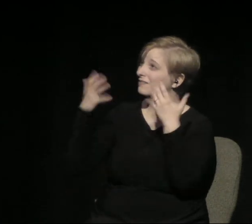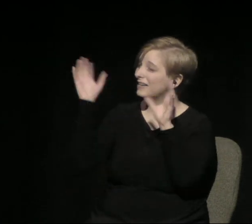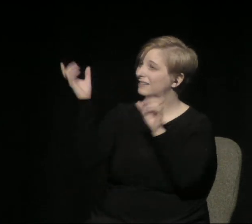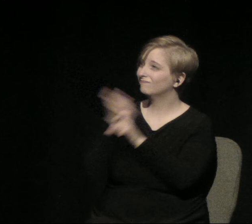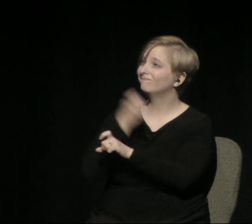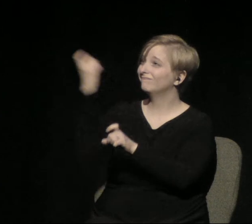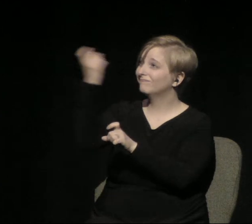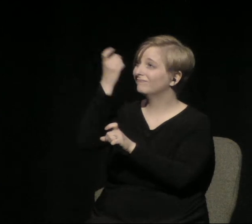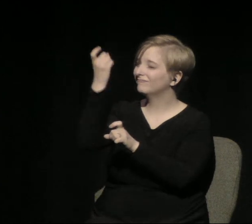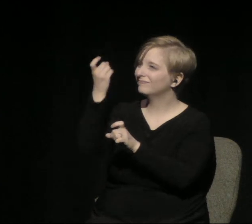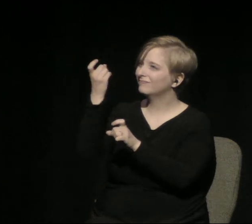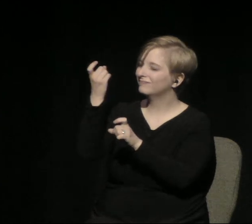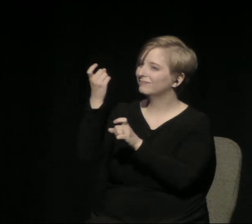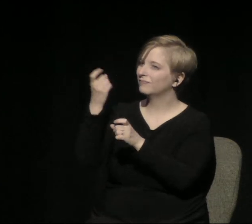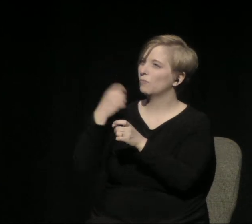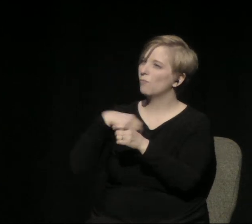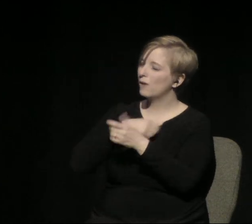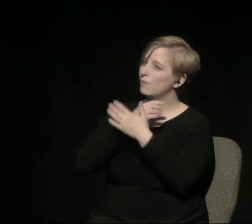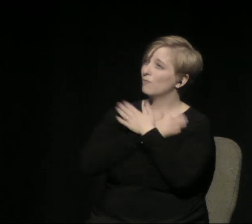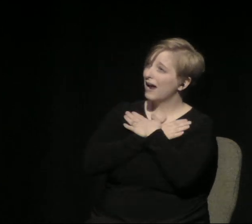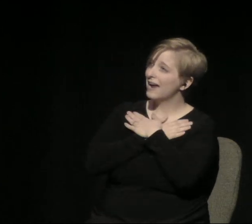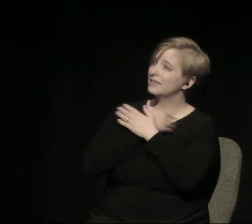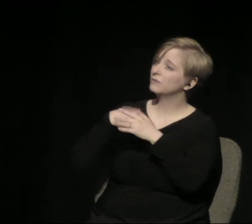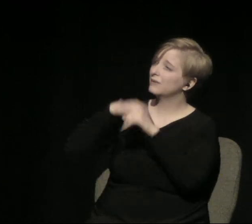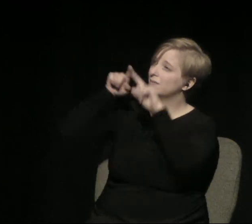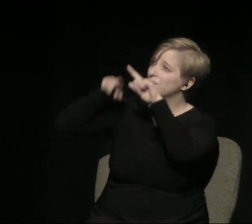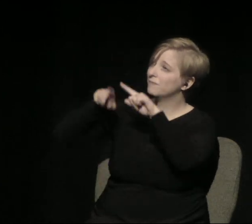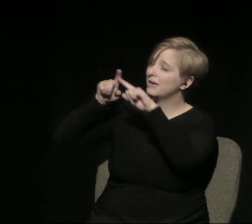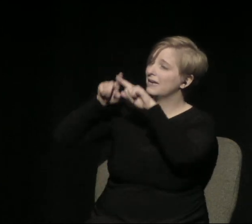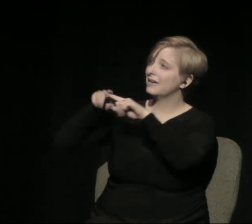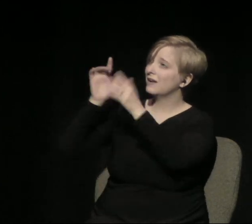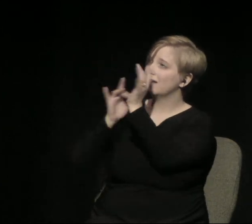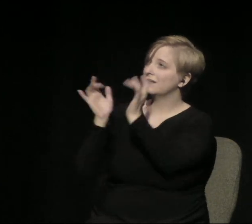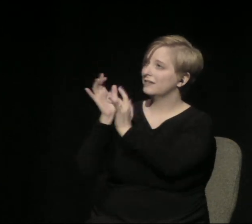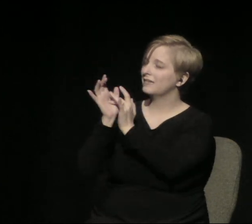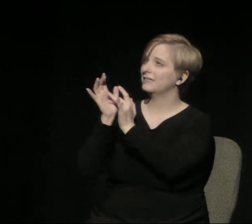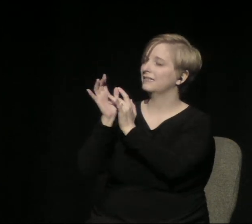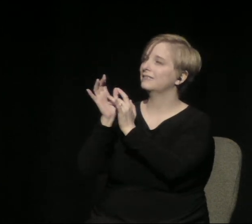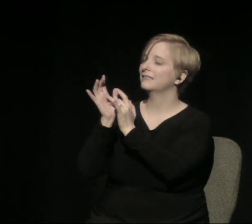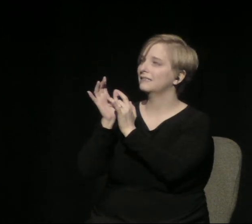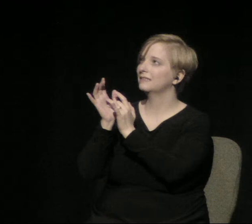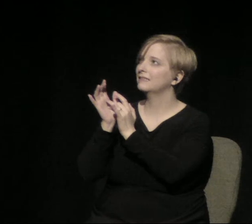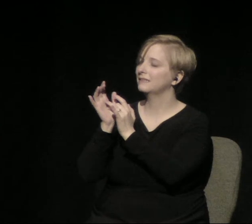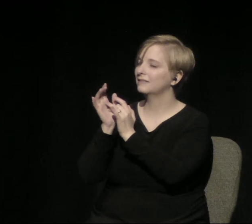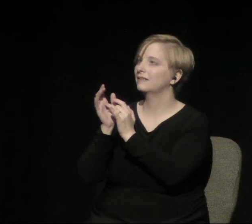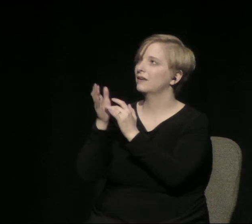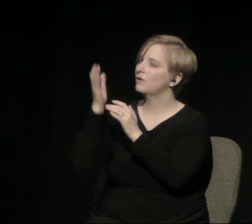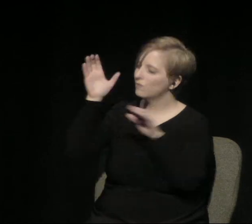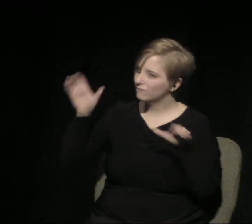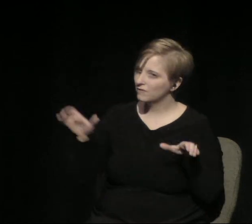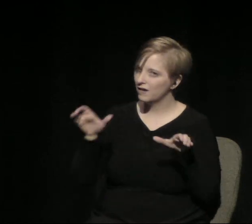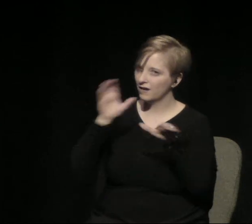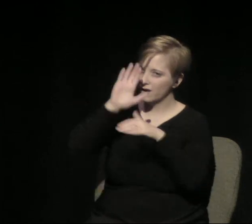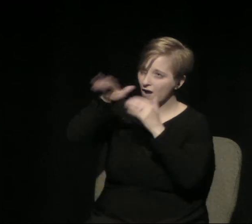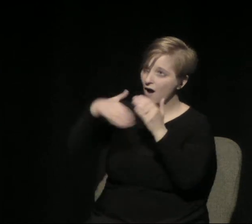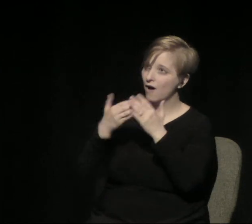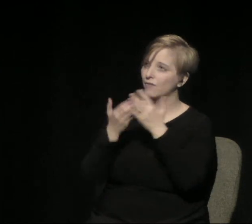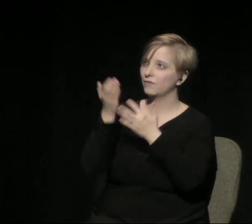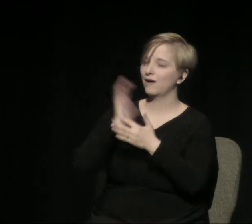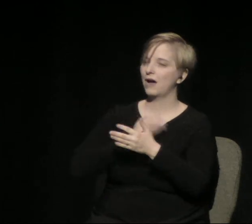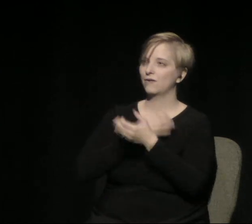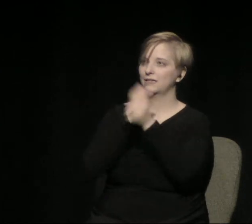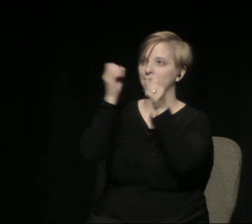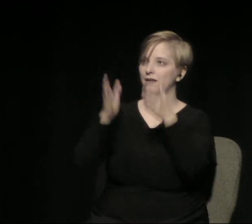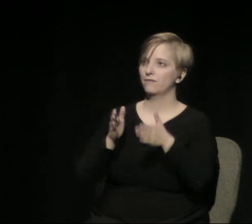we rest in that? Where do we look? We look to Jesus. Teach us how to rest in all that you have accomplished in and through our Savior,